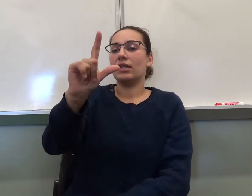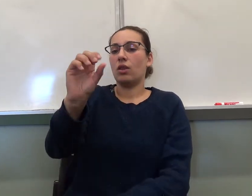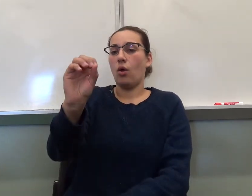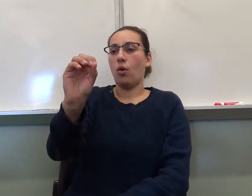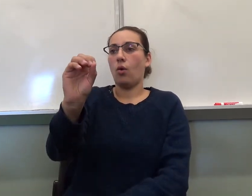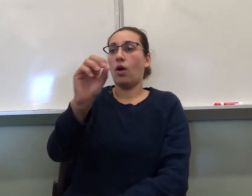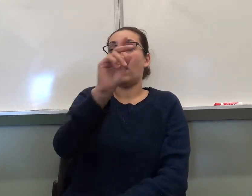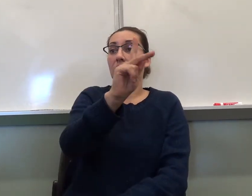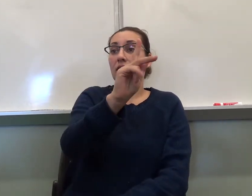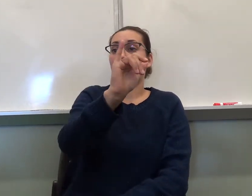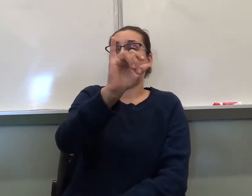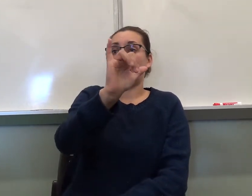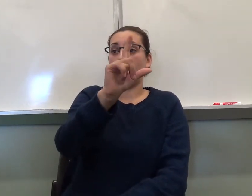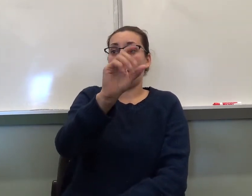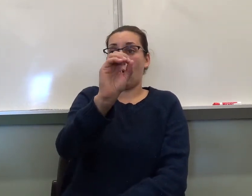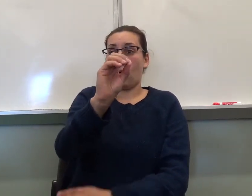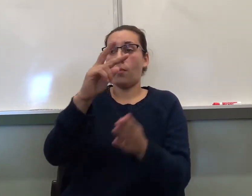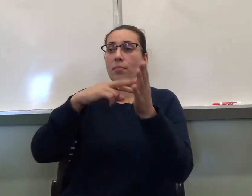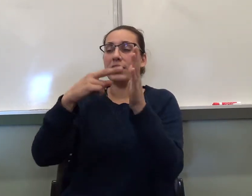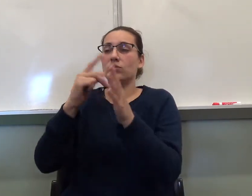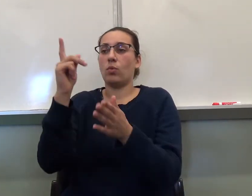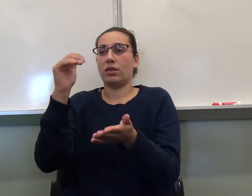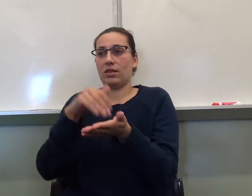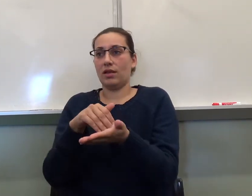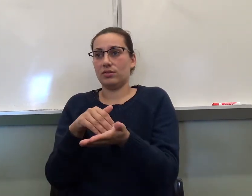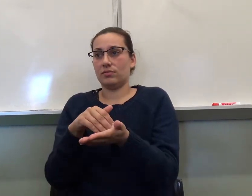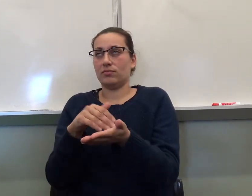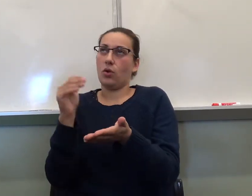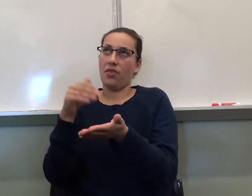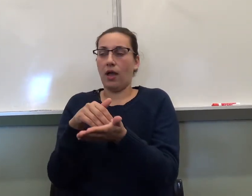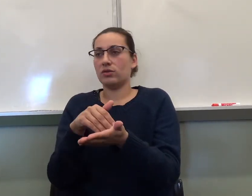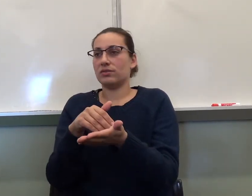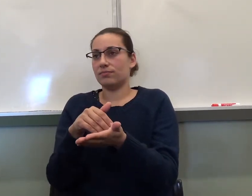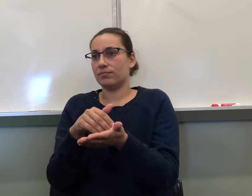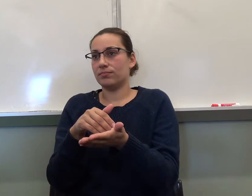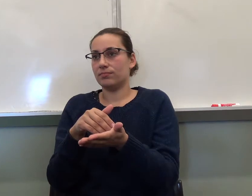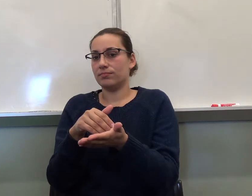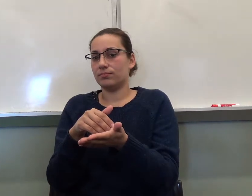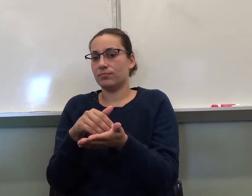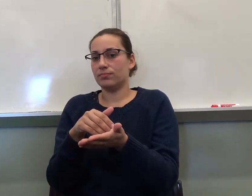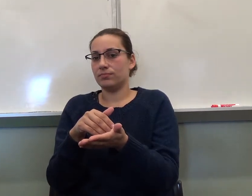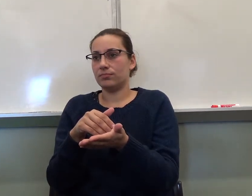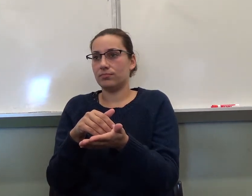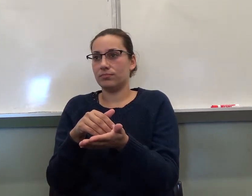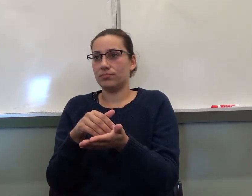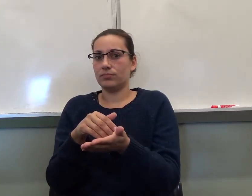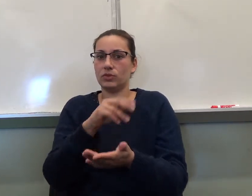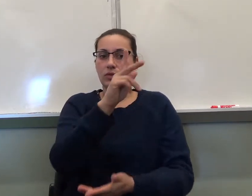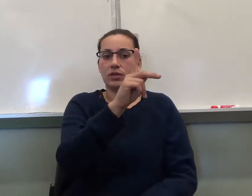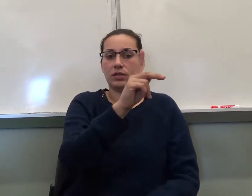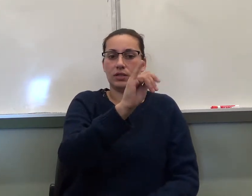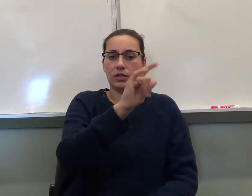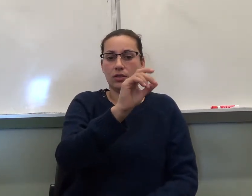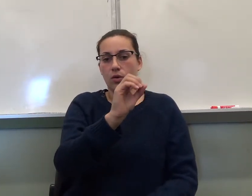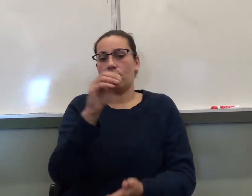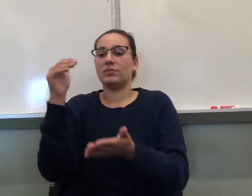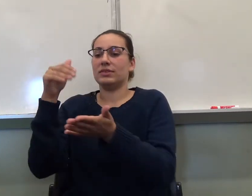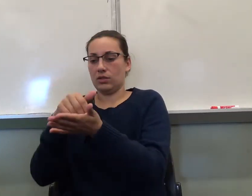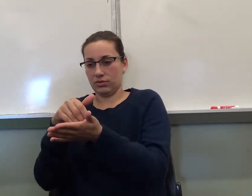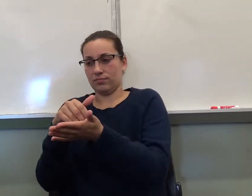1,000. Okay, so kilo matched up to meter gives you kilometer. And the whole prefix system is